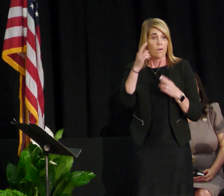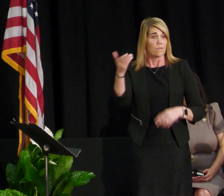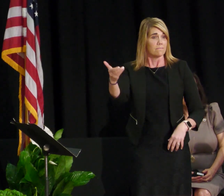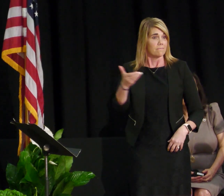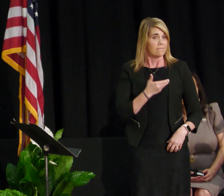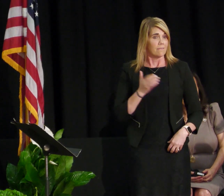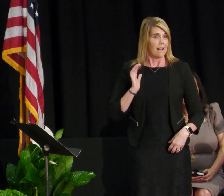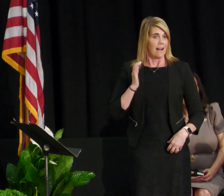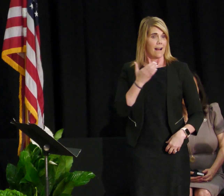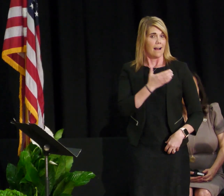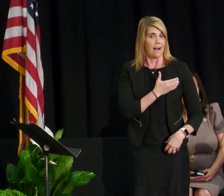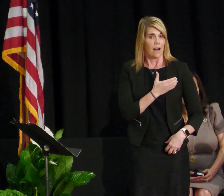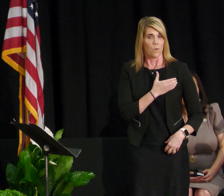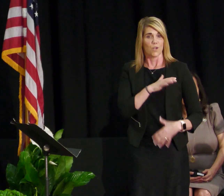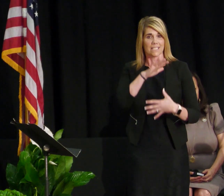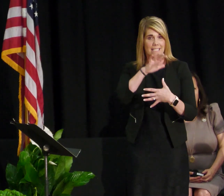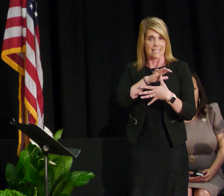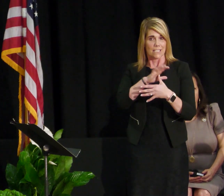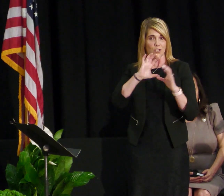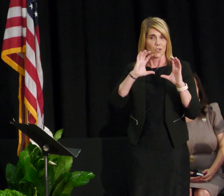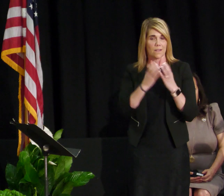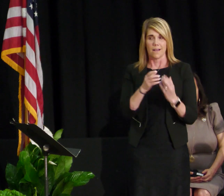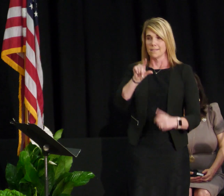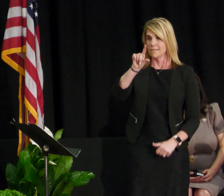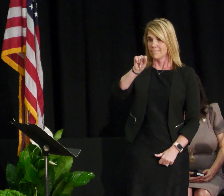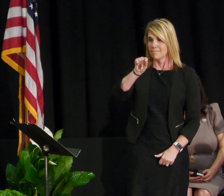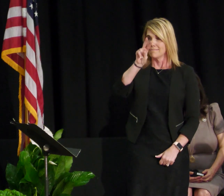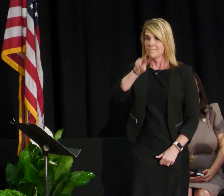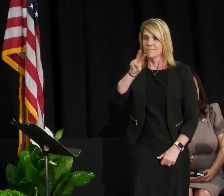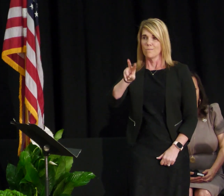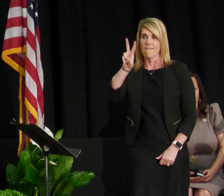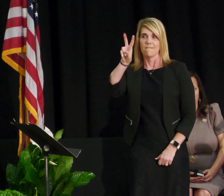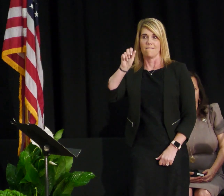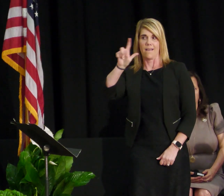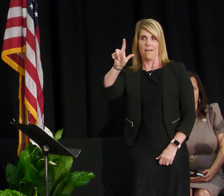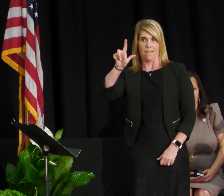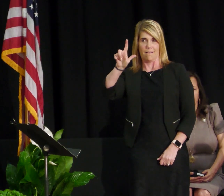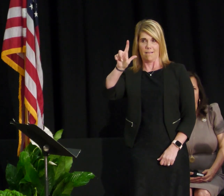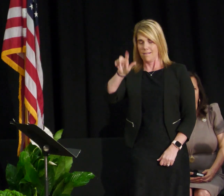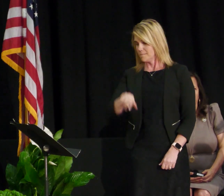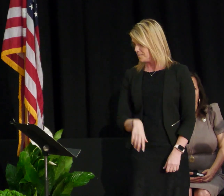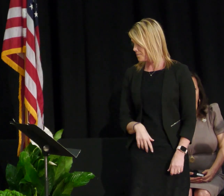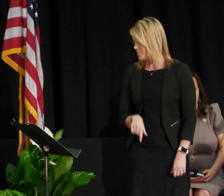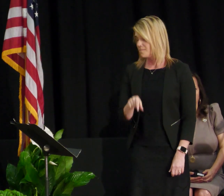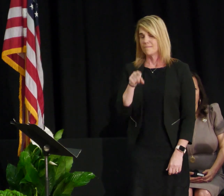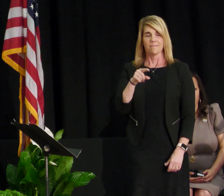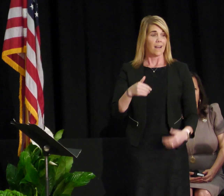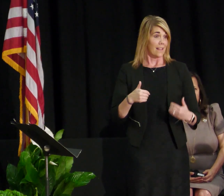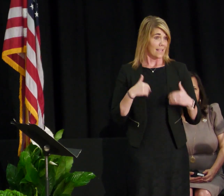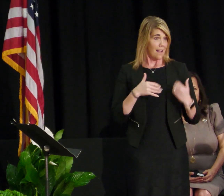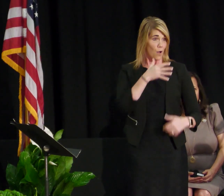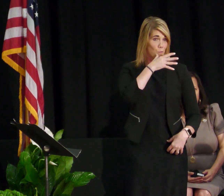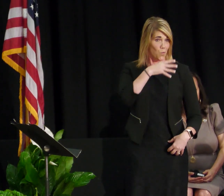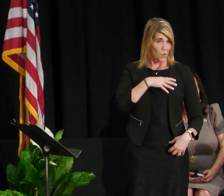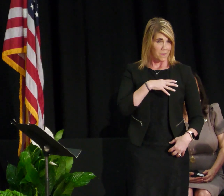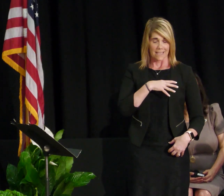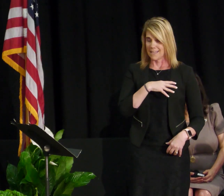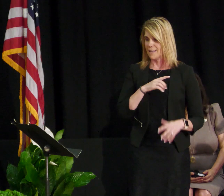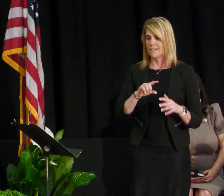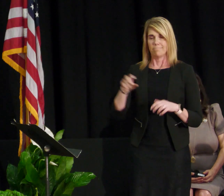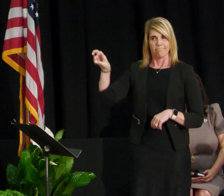Now it is my great honor to introduce our senior class of 22 valedictorian.